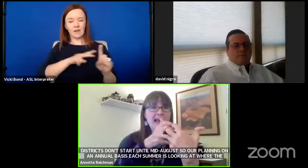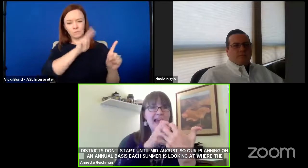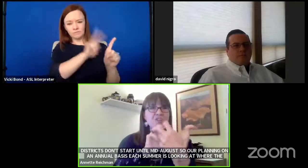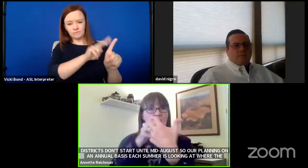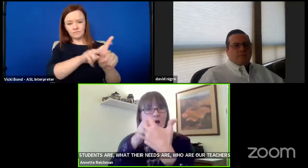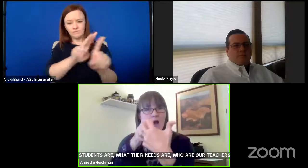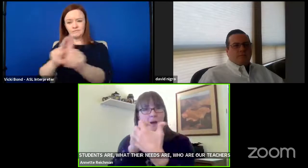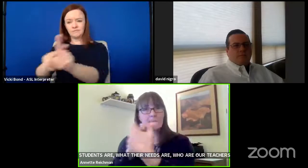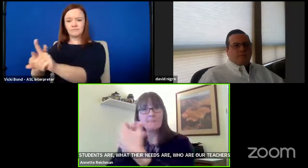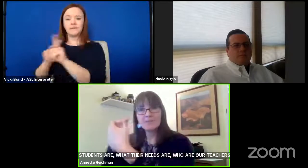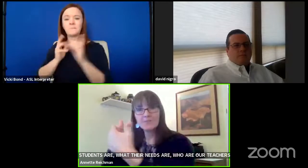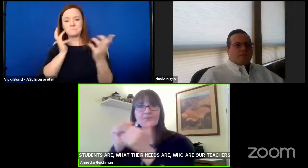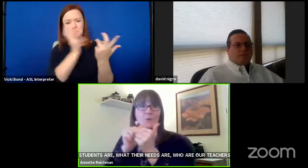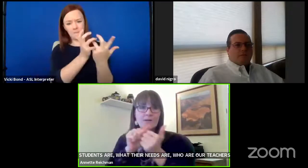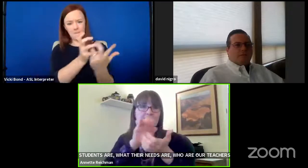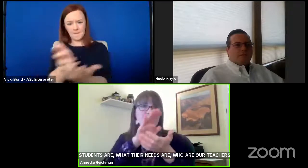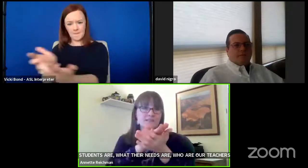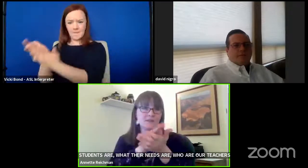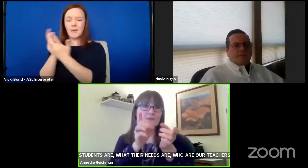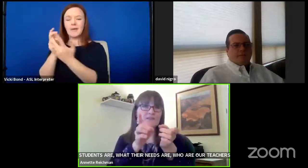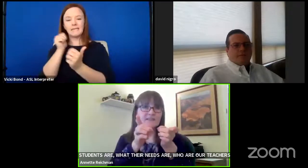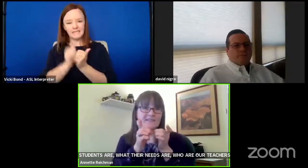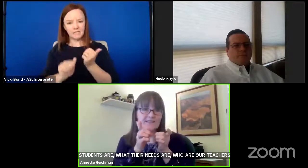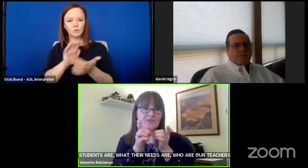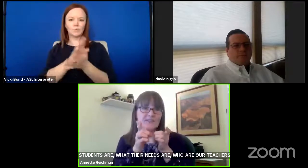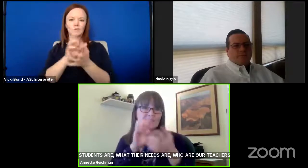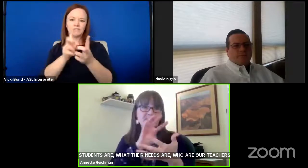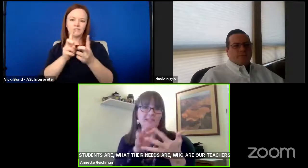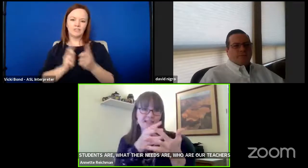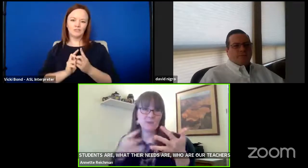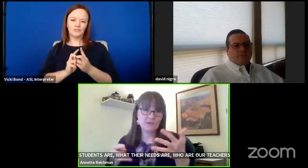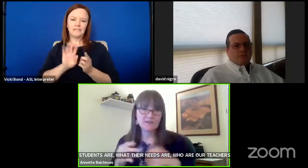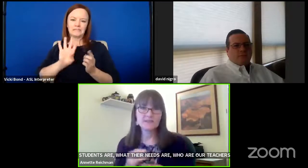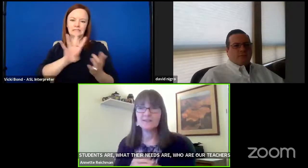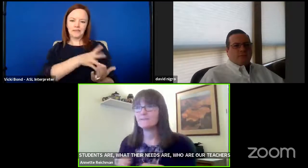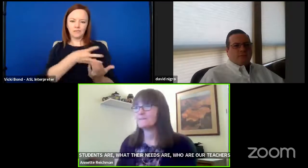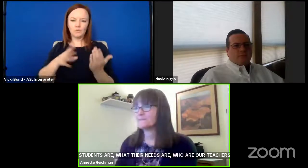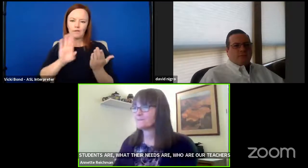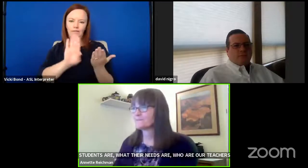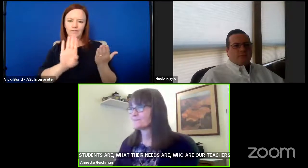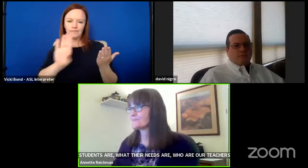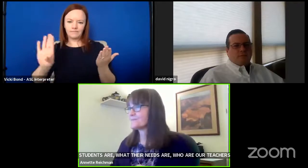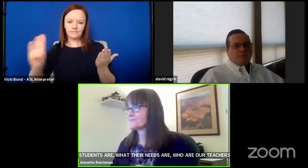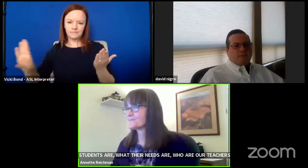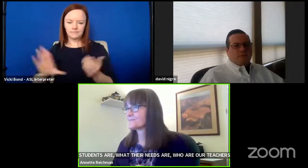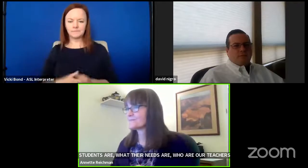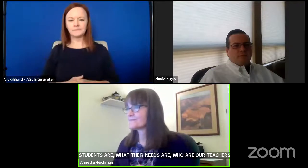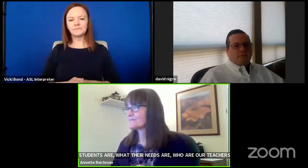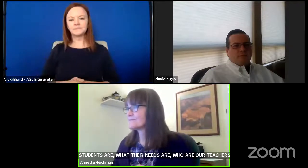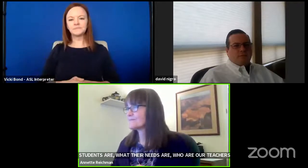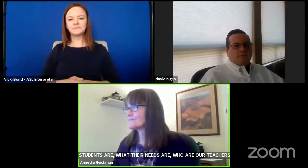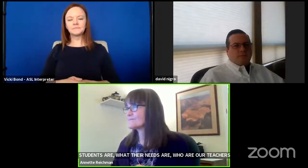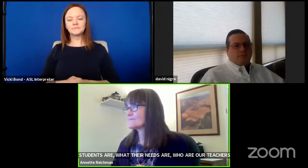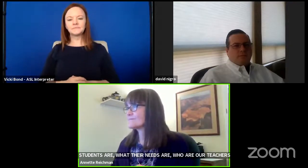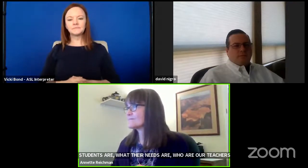to match up with the school district schedules.